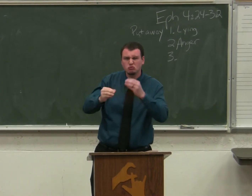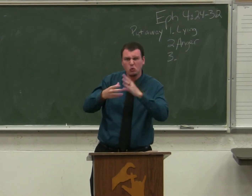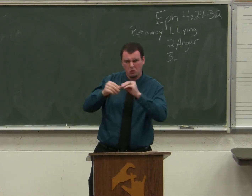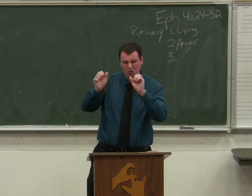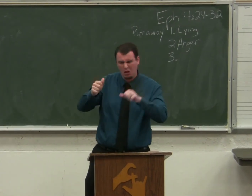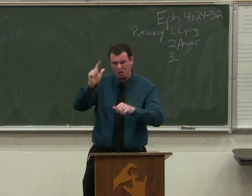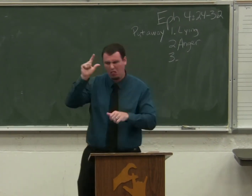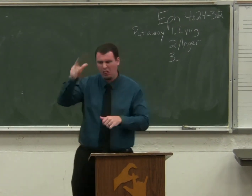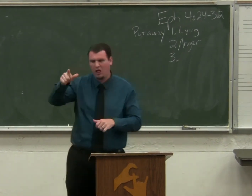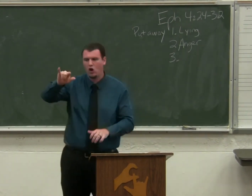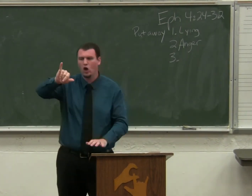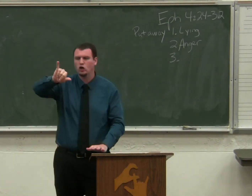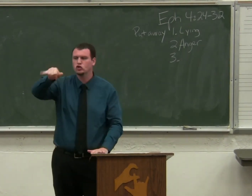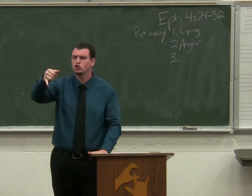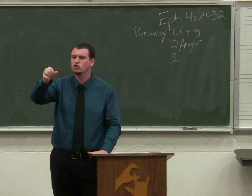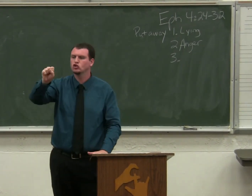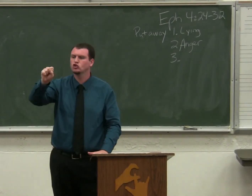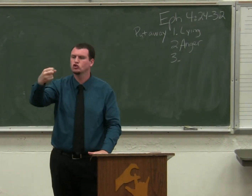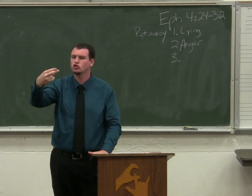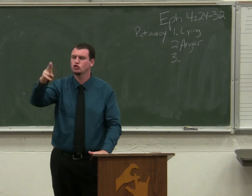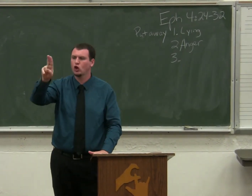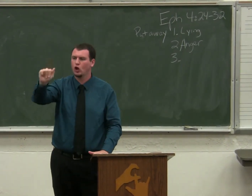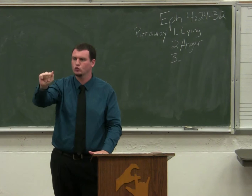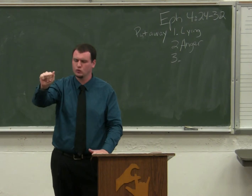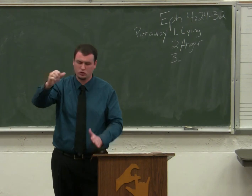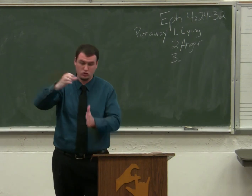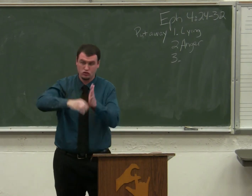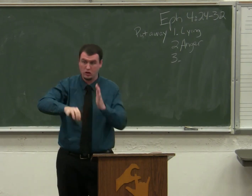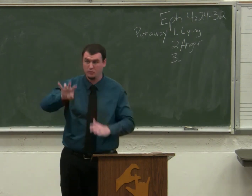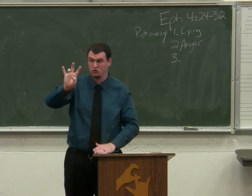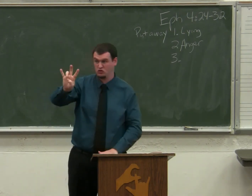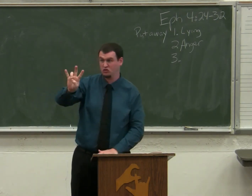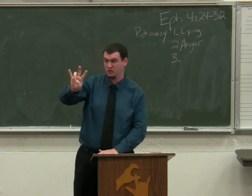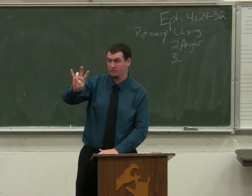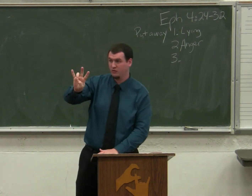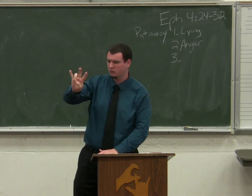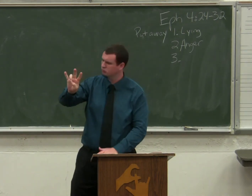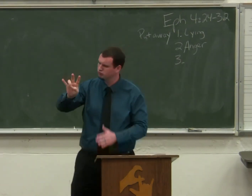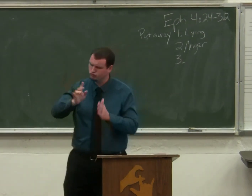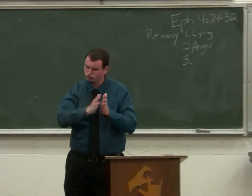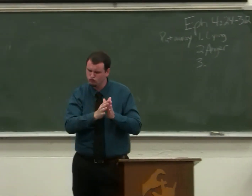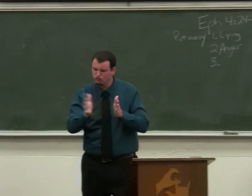If you want to read the story later, it's recorded in Joshua chapter 7.